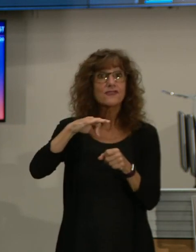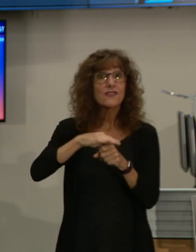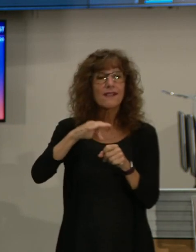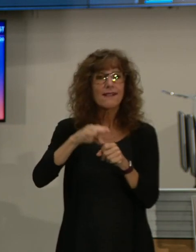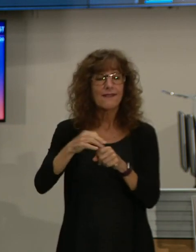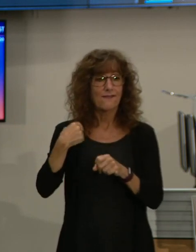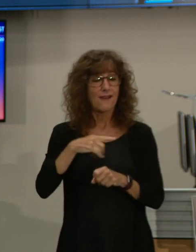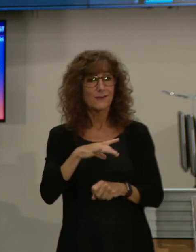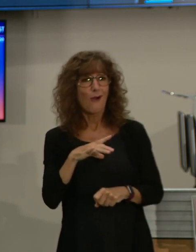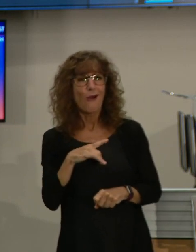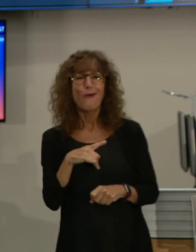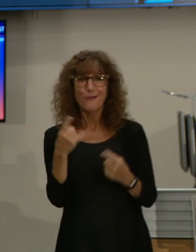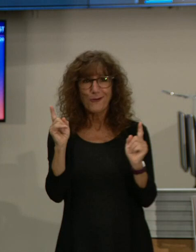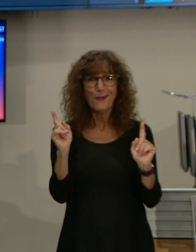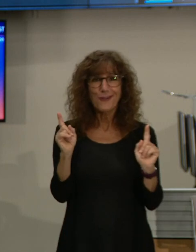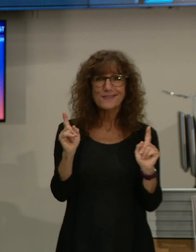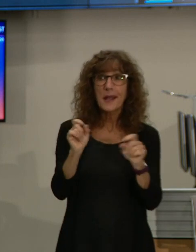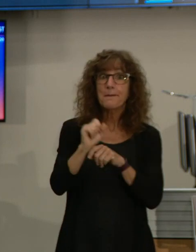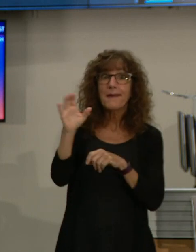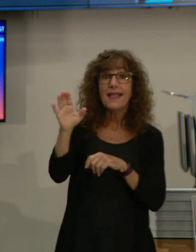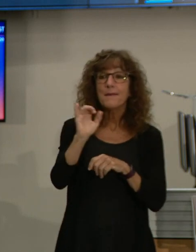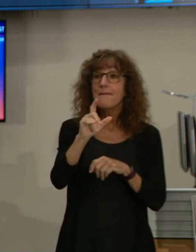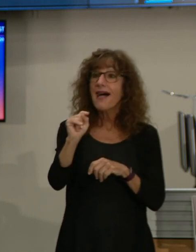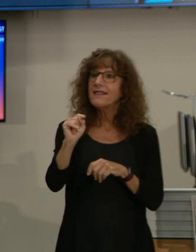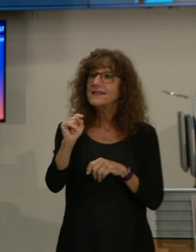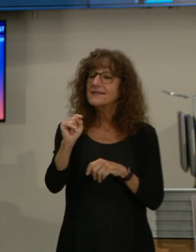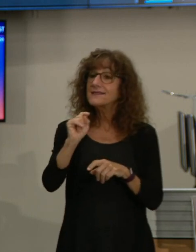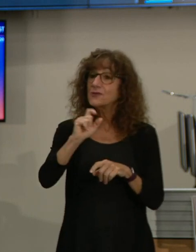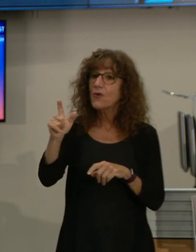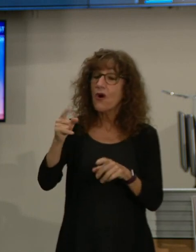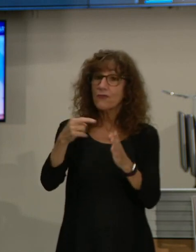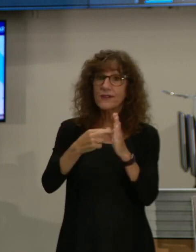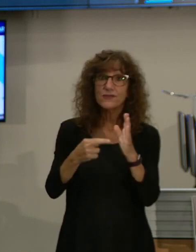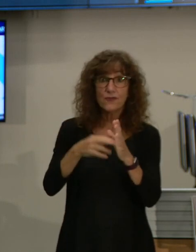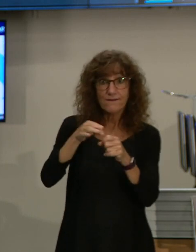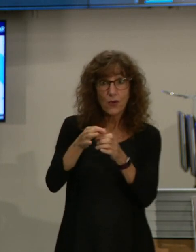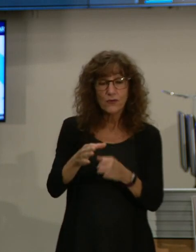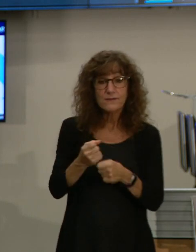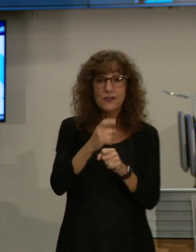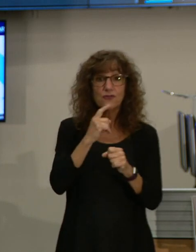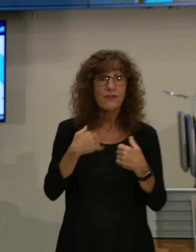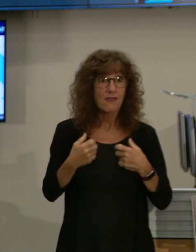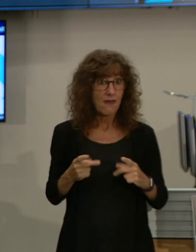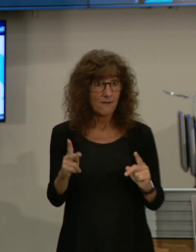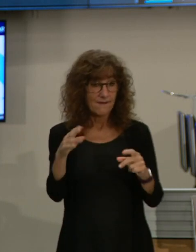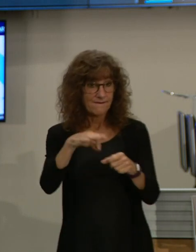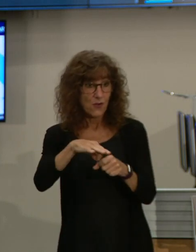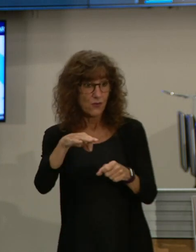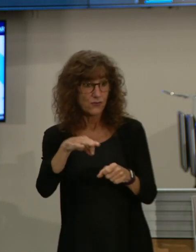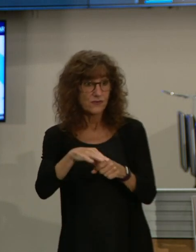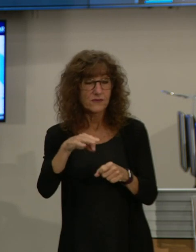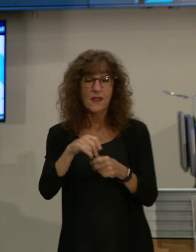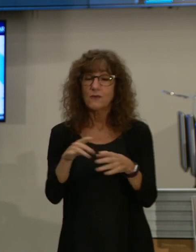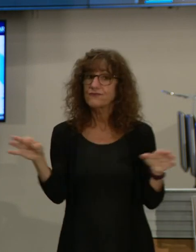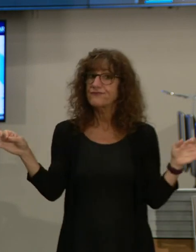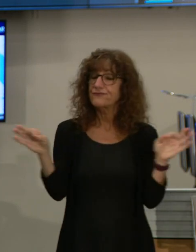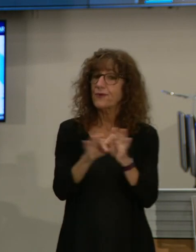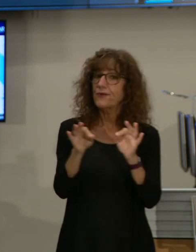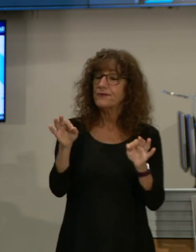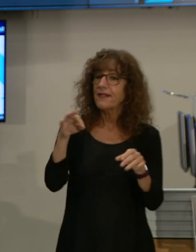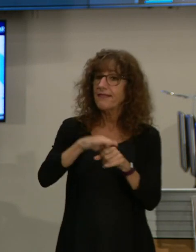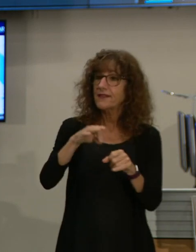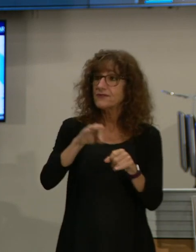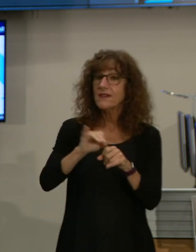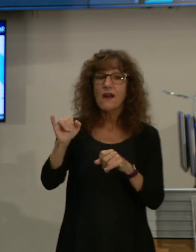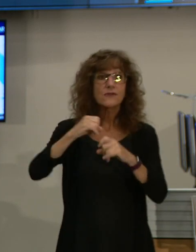for us, it really worked. Mailing ballots to all registered voters can ensure that they have the opportunity to vote in what is a critical election while